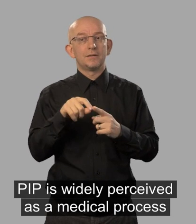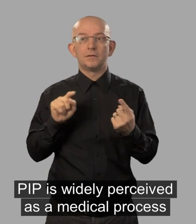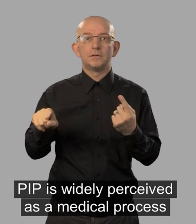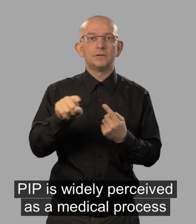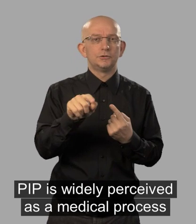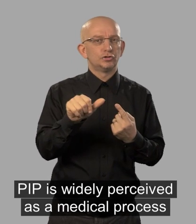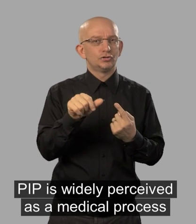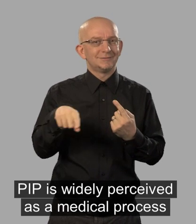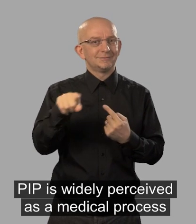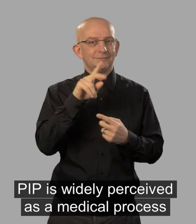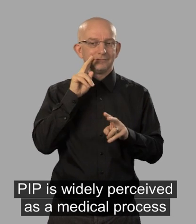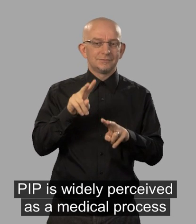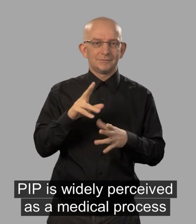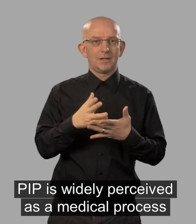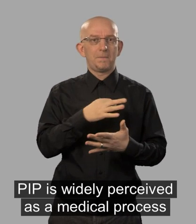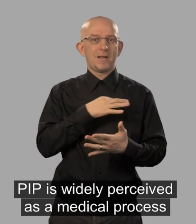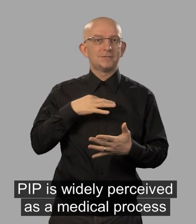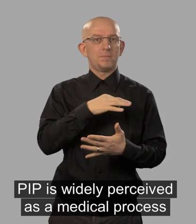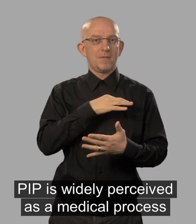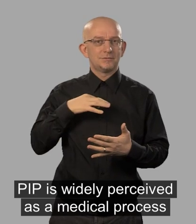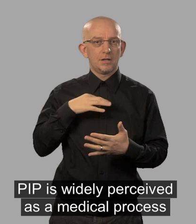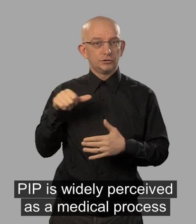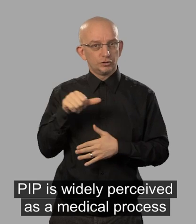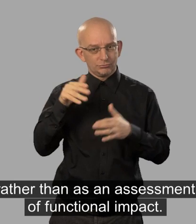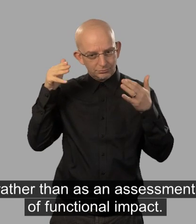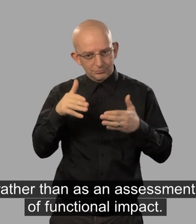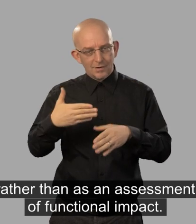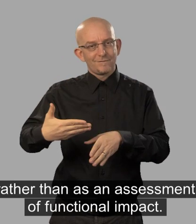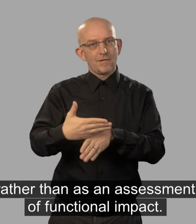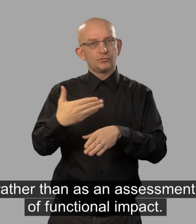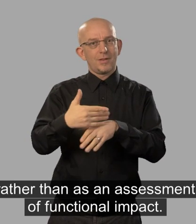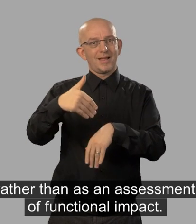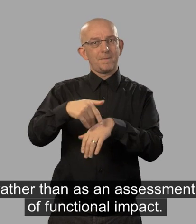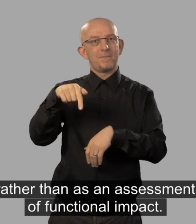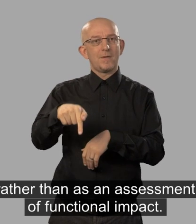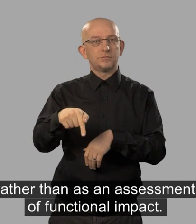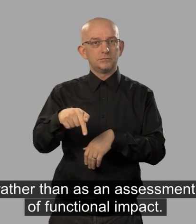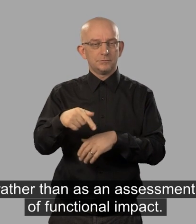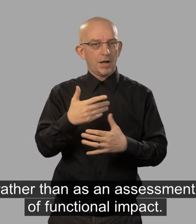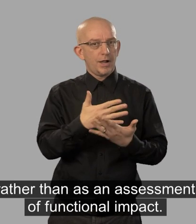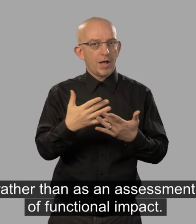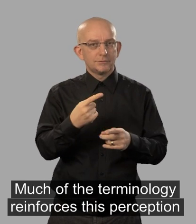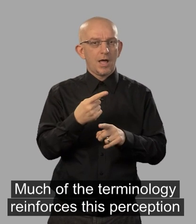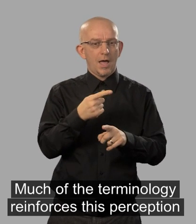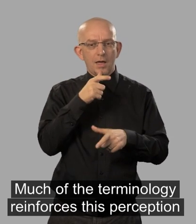PIP is widely perceived as a medical process rather than as an assessment of functional